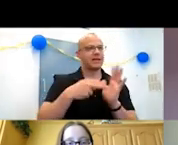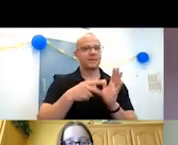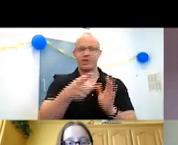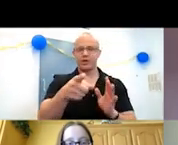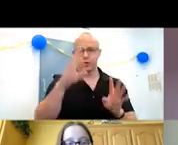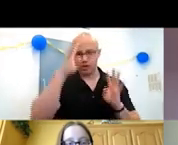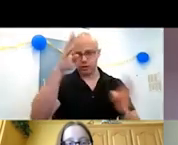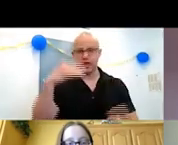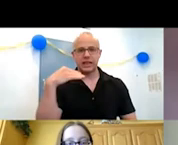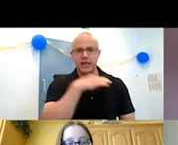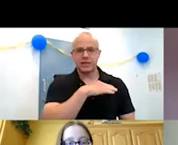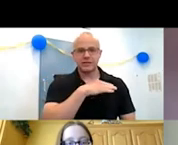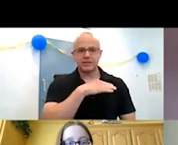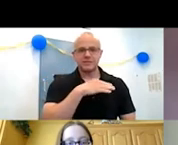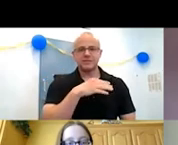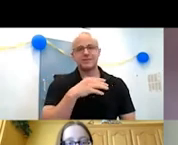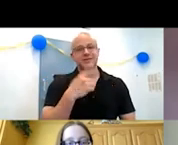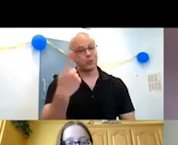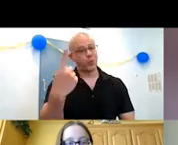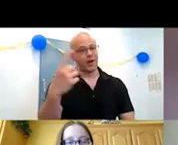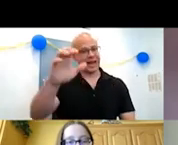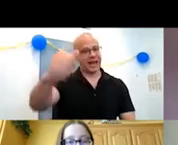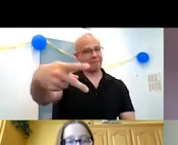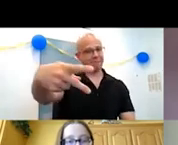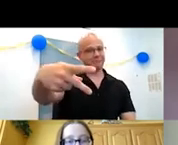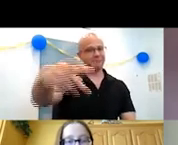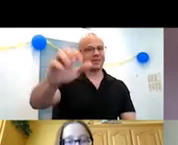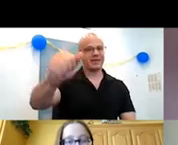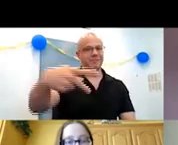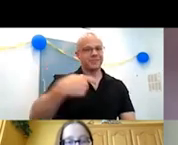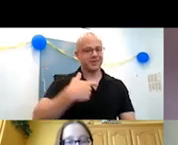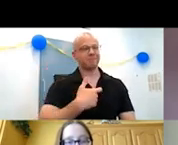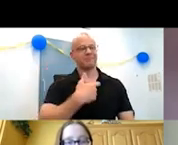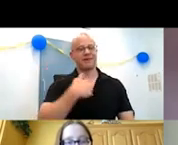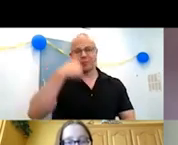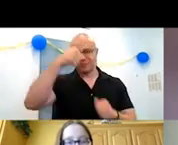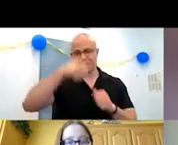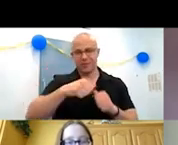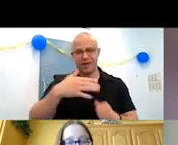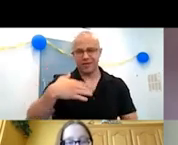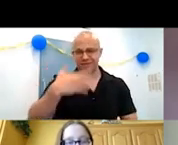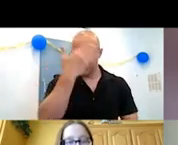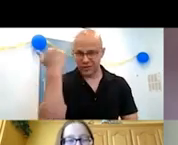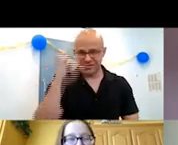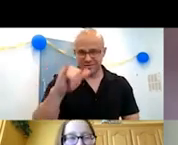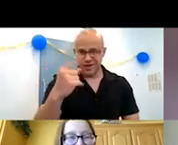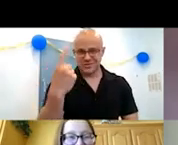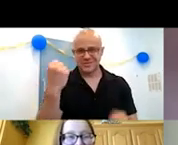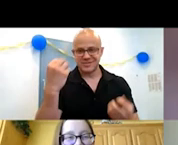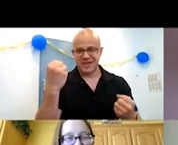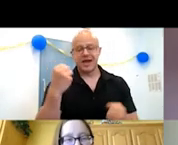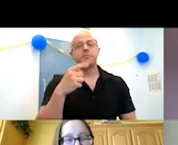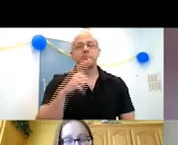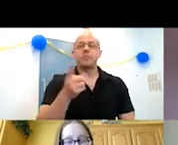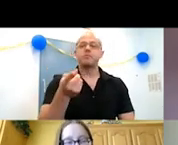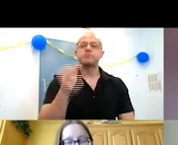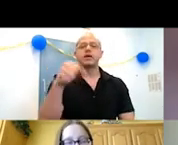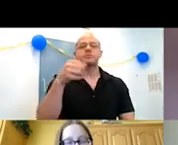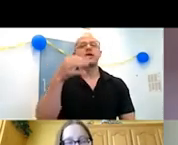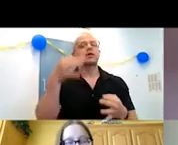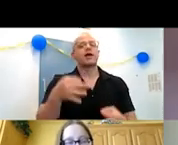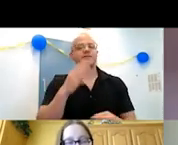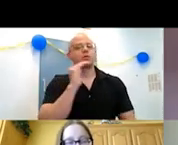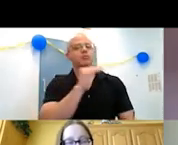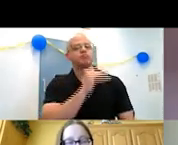It's cat. Like you just made something up, you lying. I just remember, I never forgot